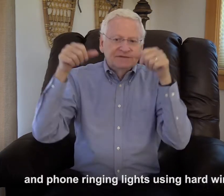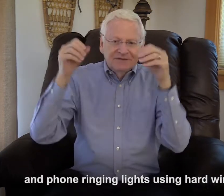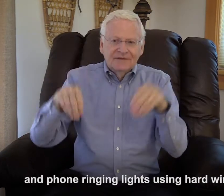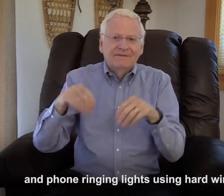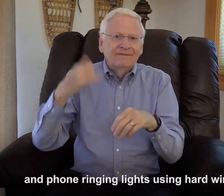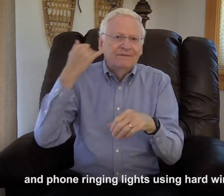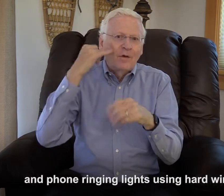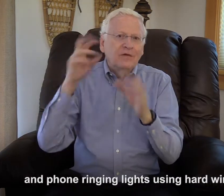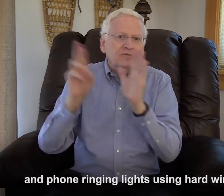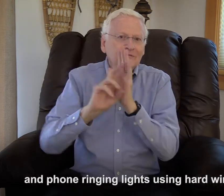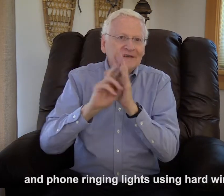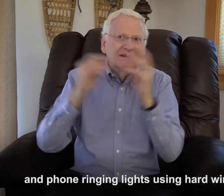hardwire.